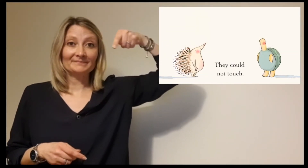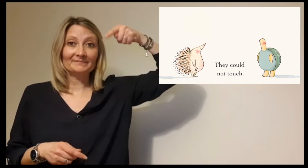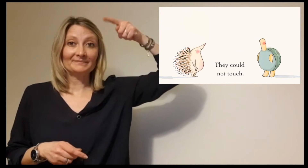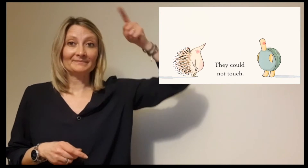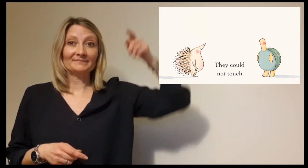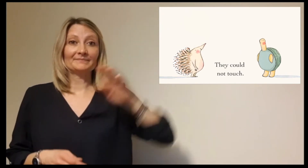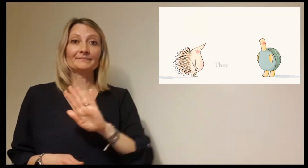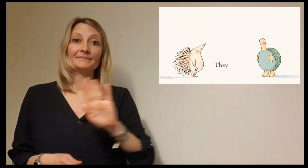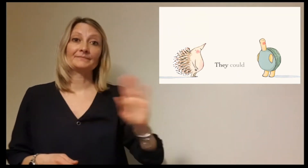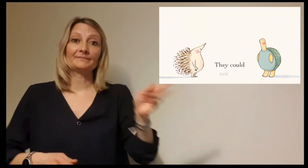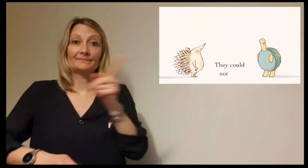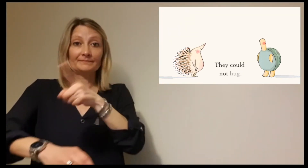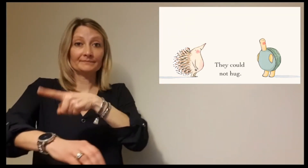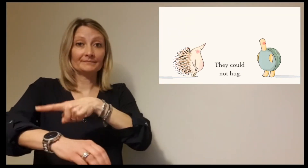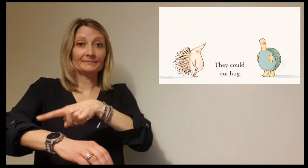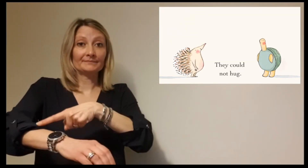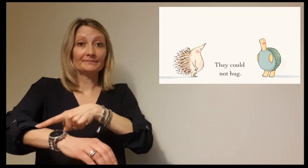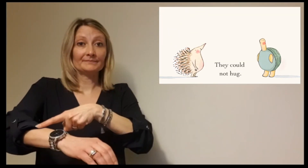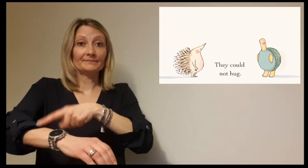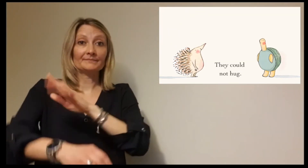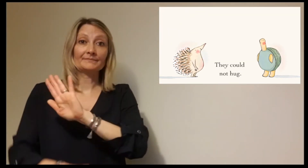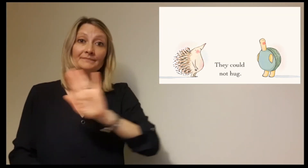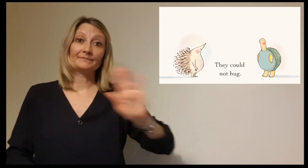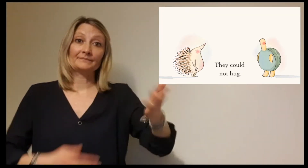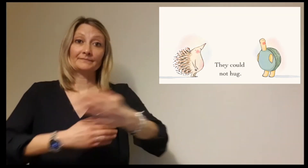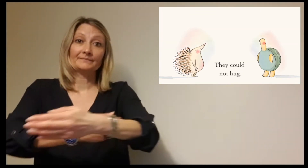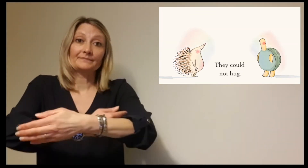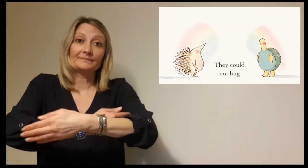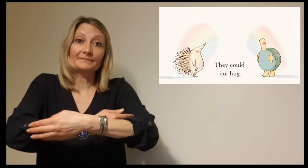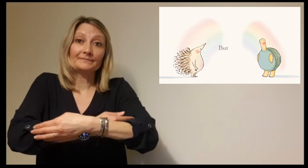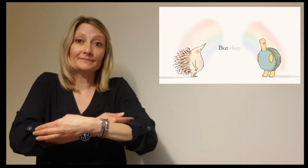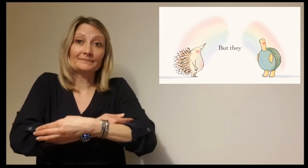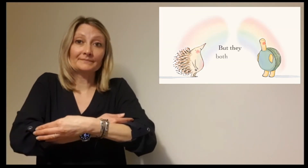they could not touch, they could not hug,